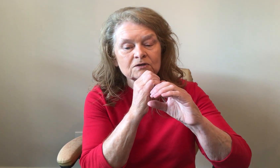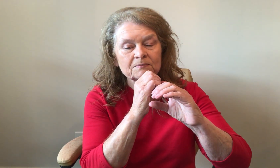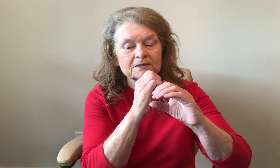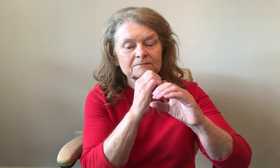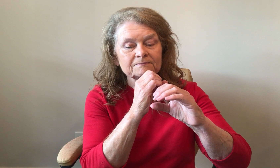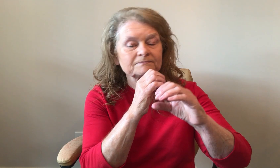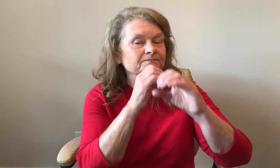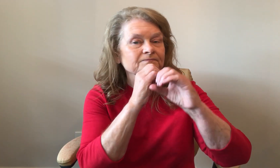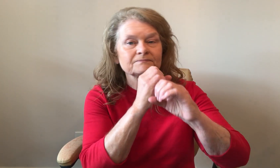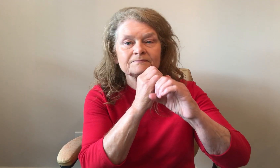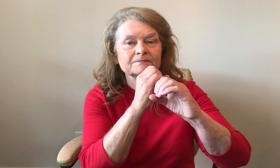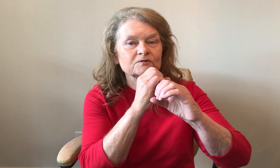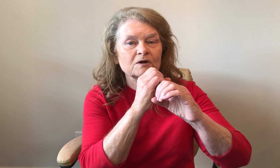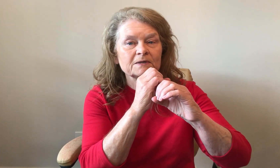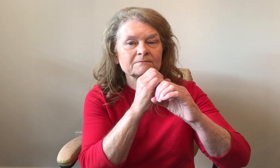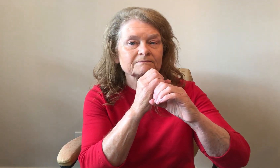trumpet, trumpet.